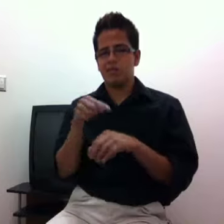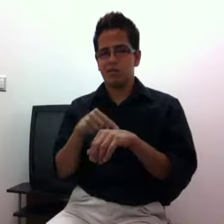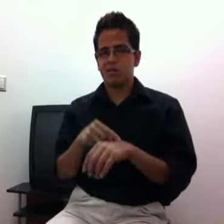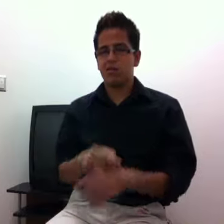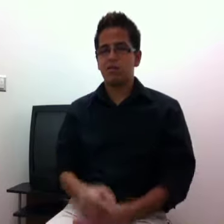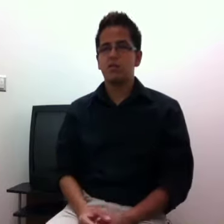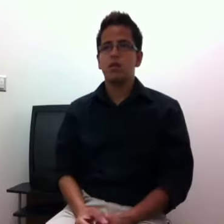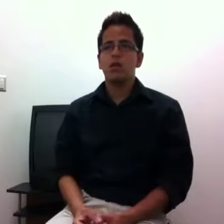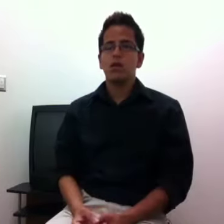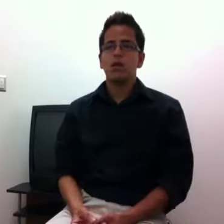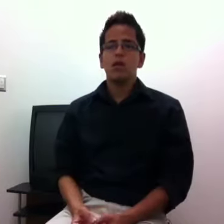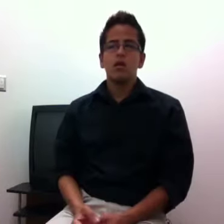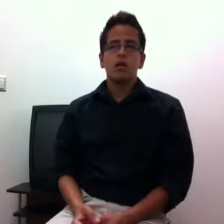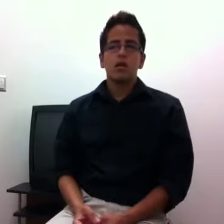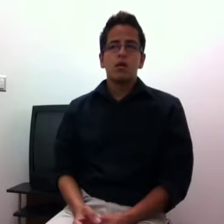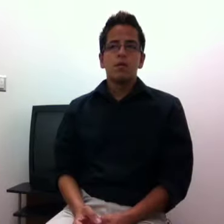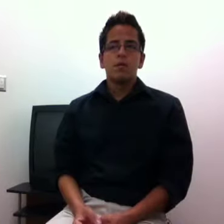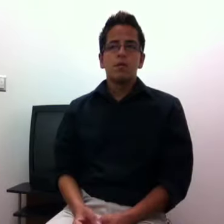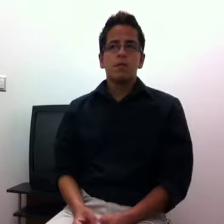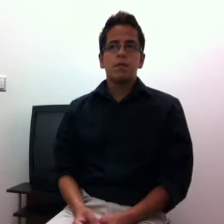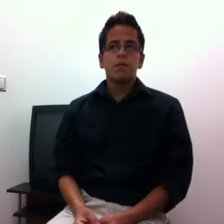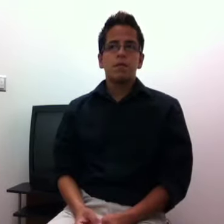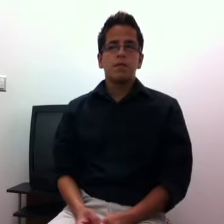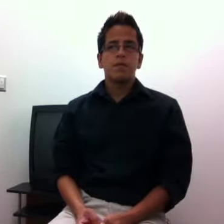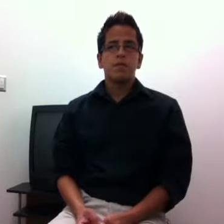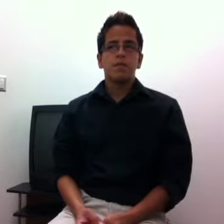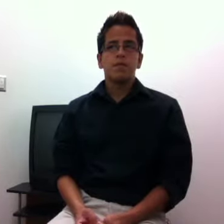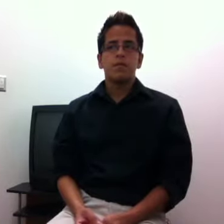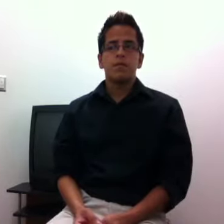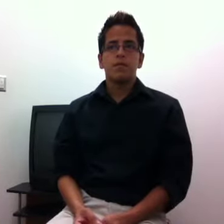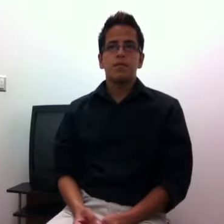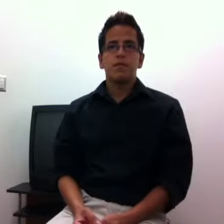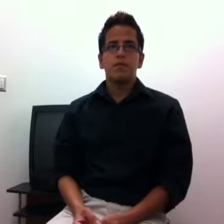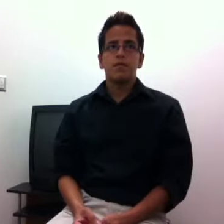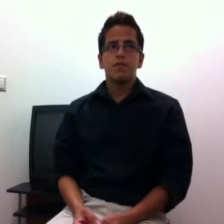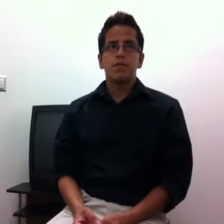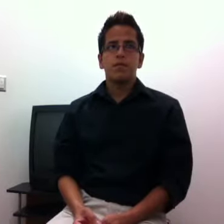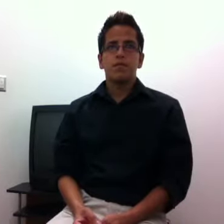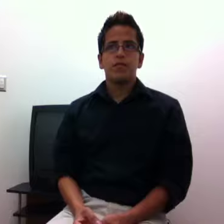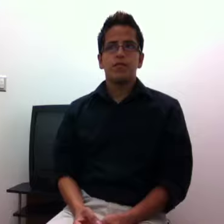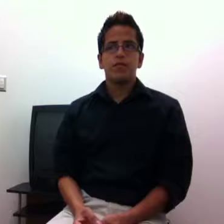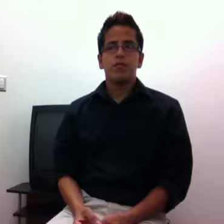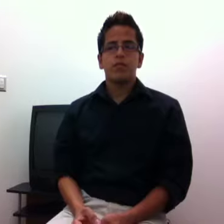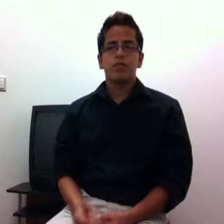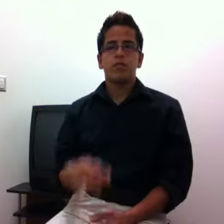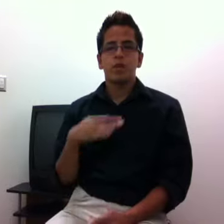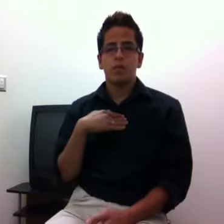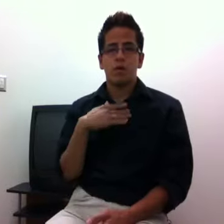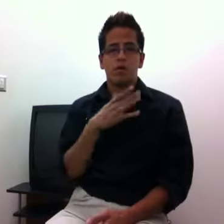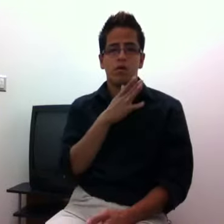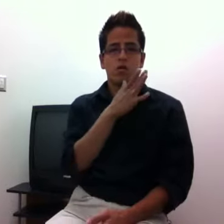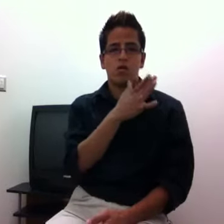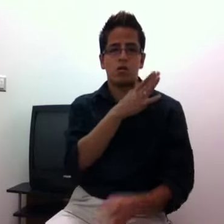grandmother's kitchen. Here is where our family meets every Sunday evening